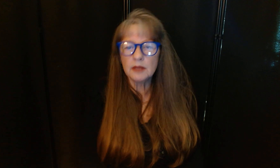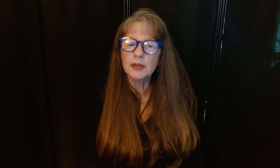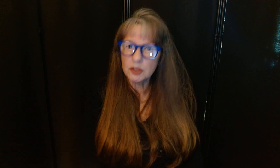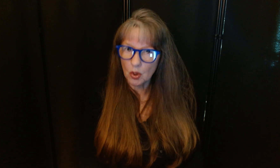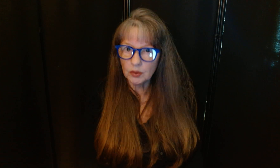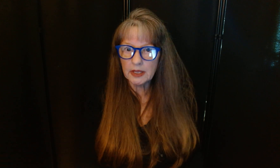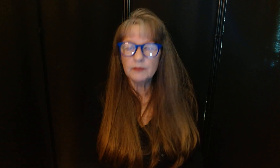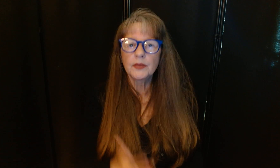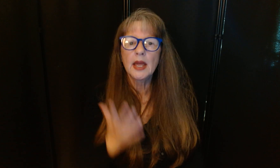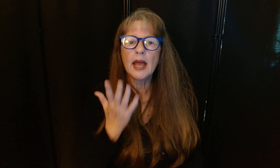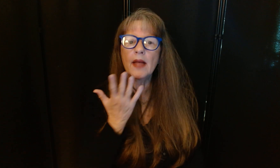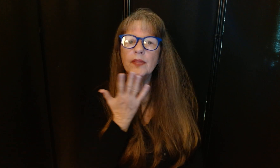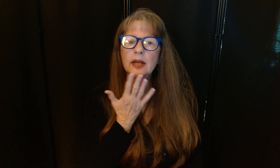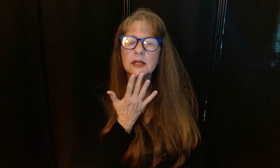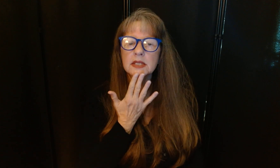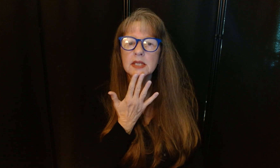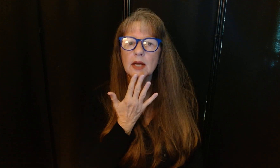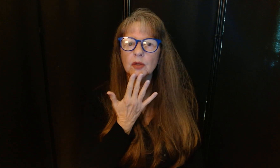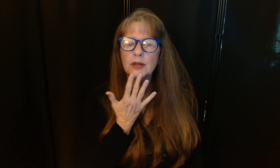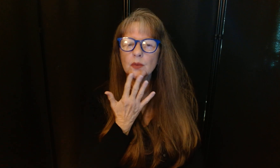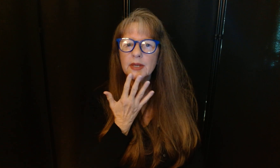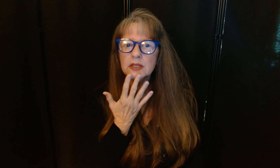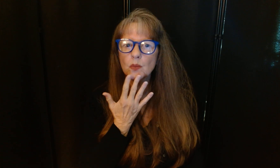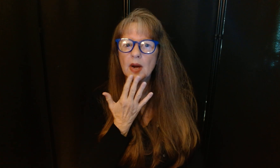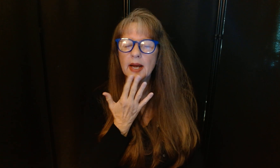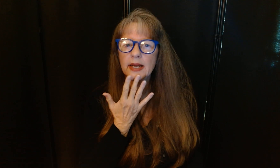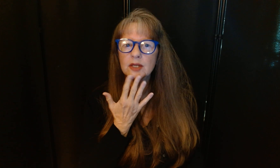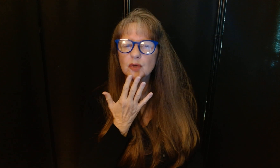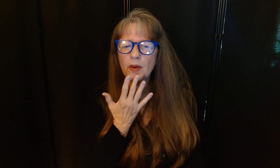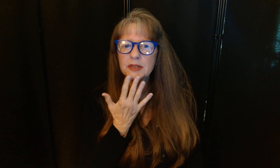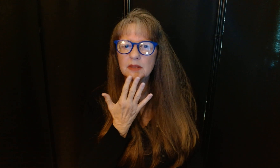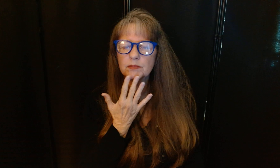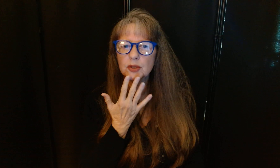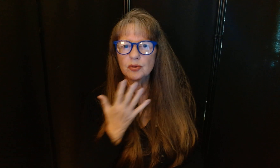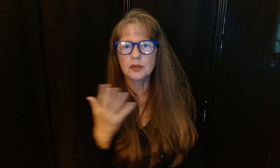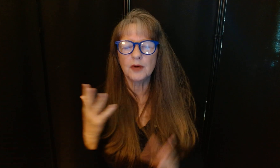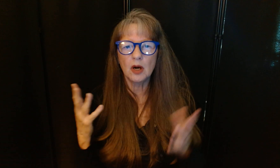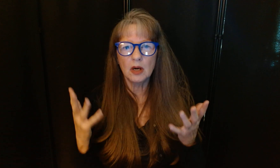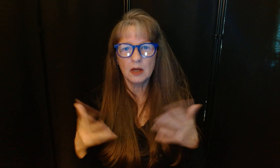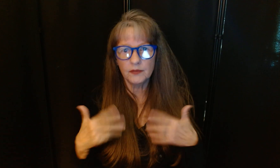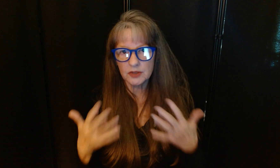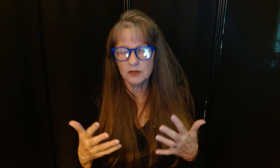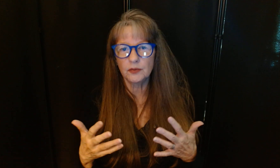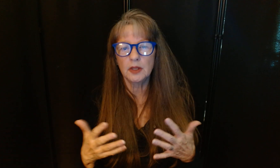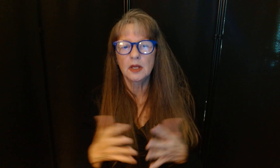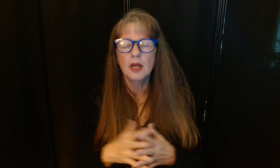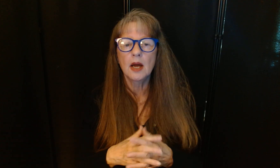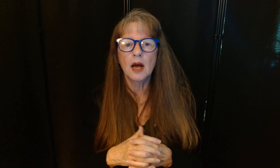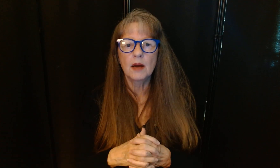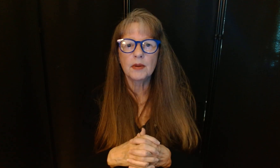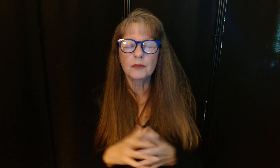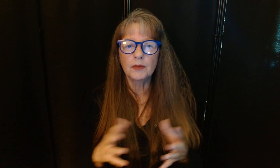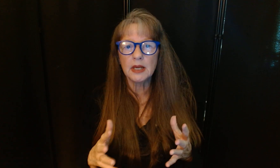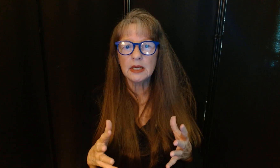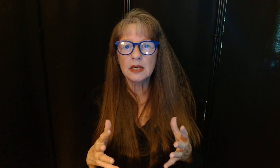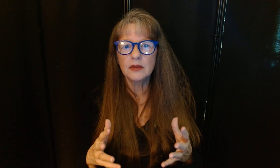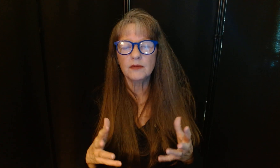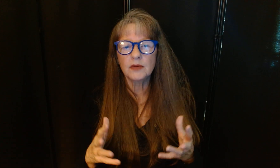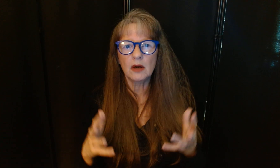it's Holy. And then it's color. And the reason why is you've probably seen pictures of all of these different people from India. They've got all these